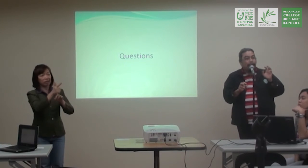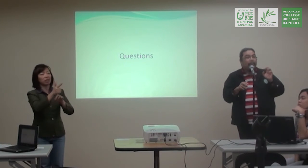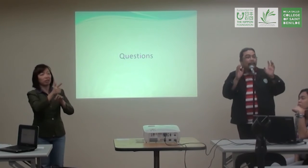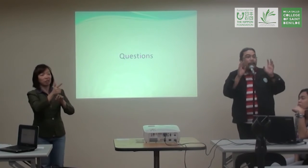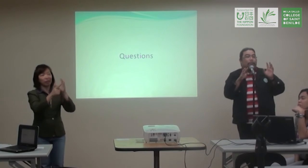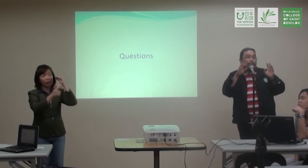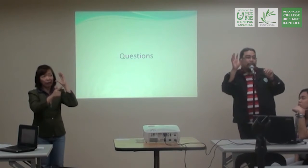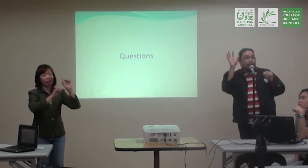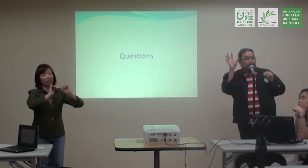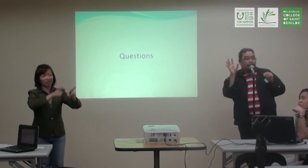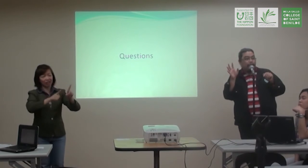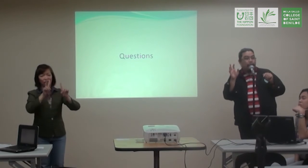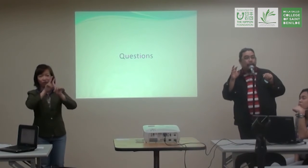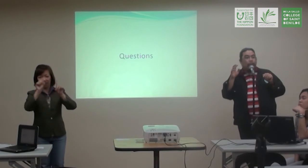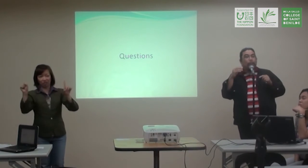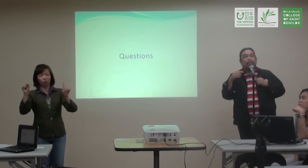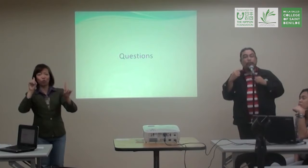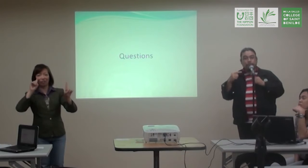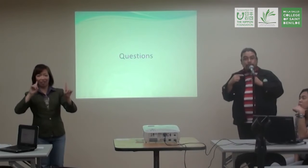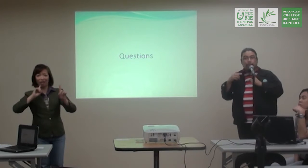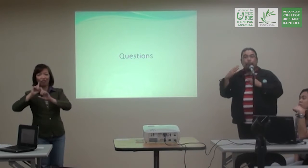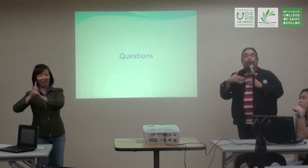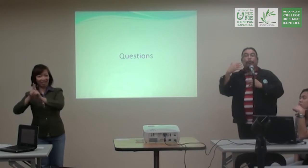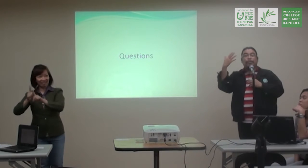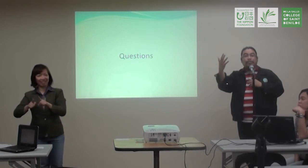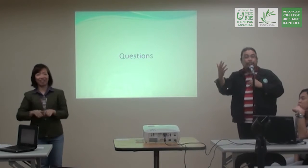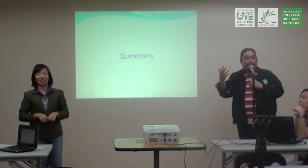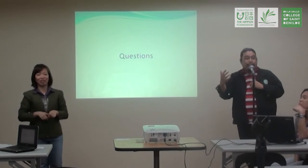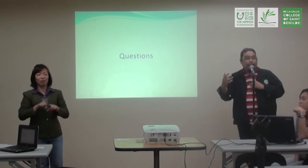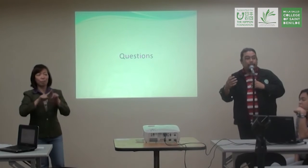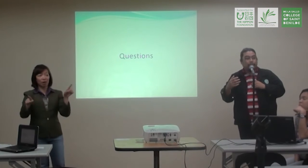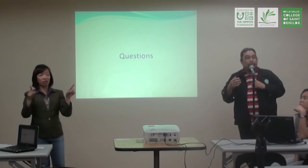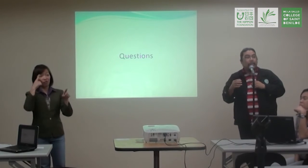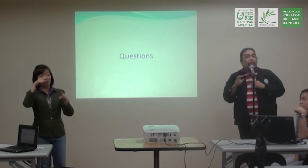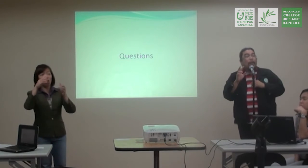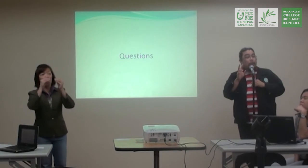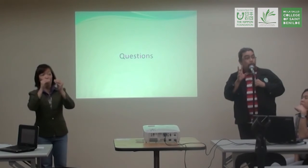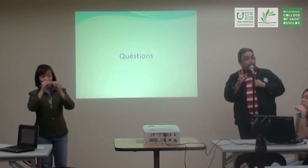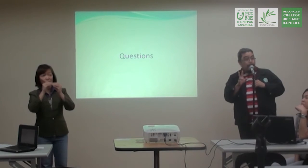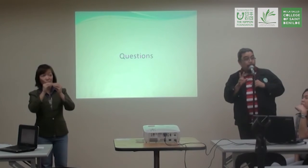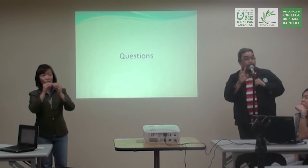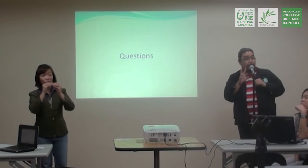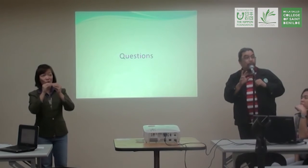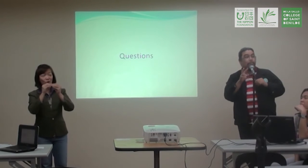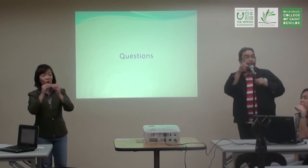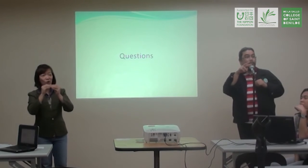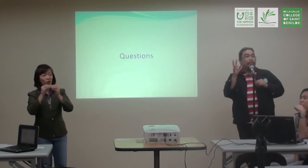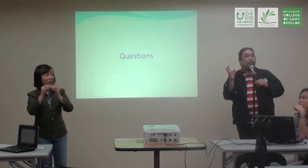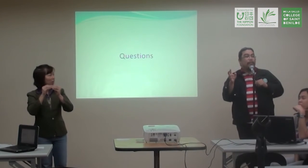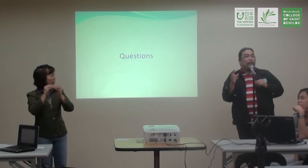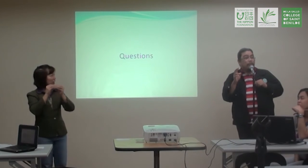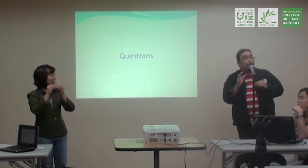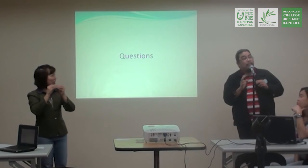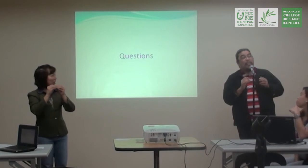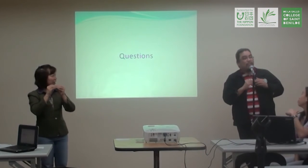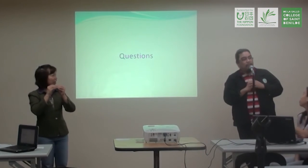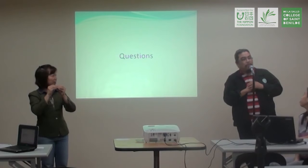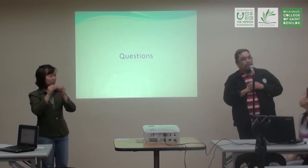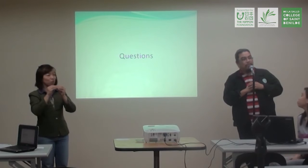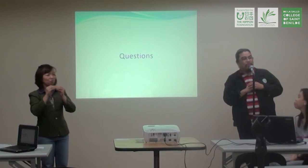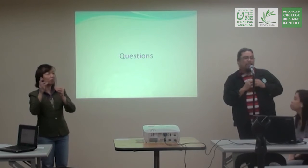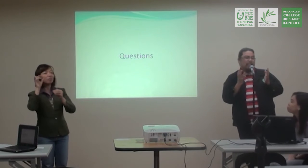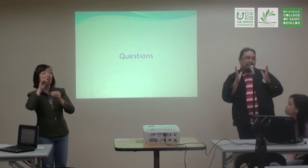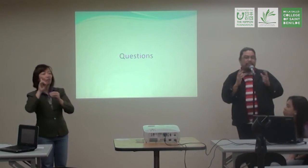the hearing versus the deaf. Now, what I was told from further studies was comparison or the